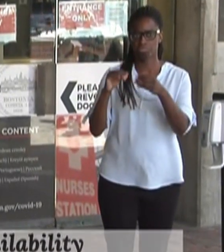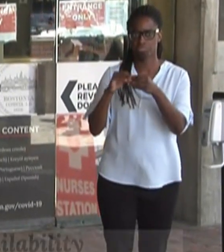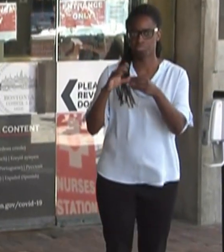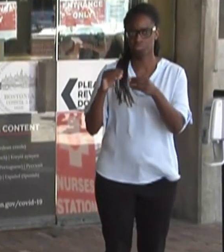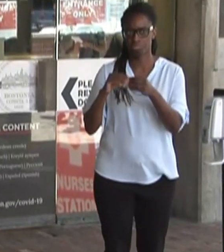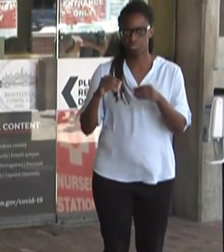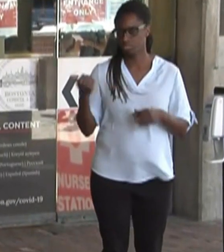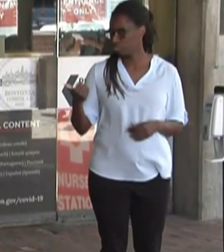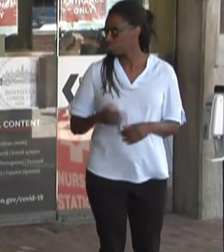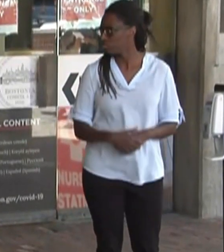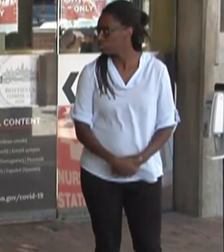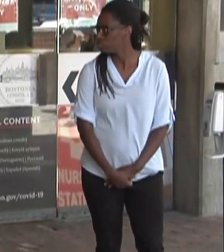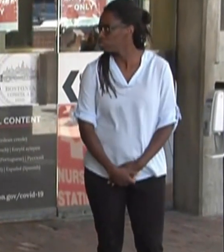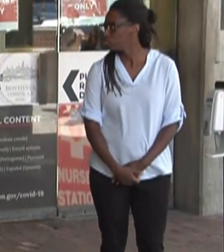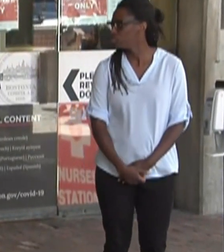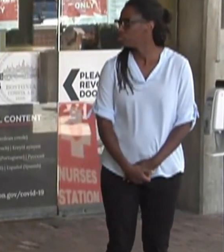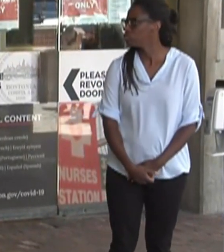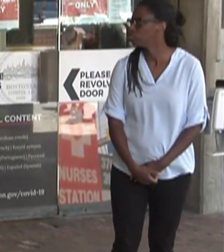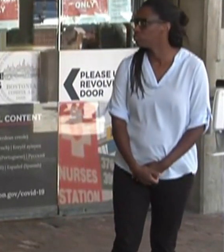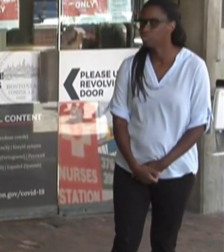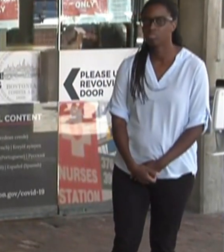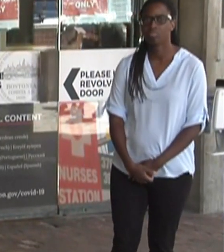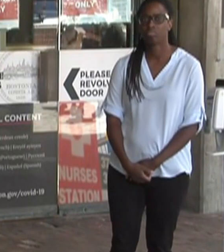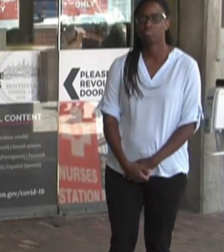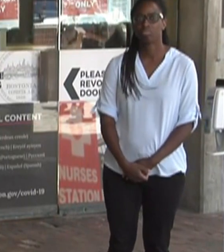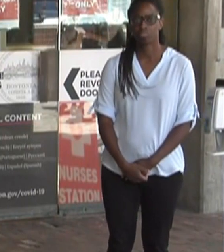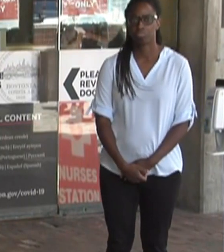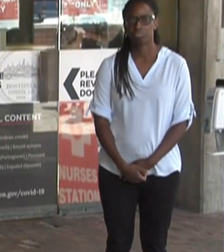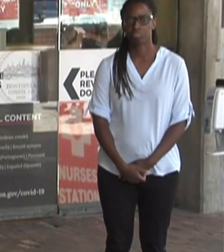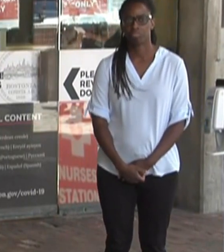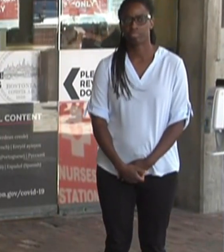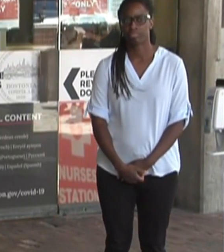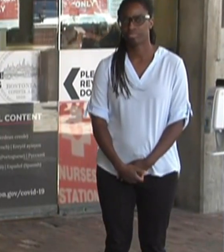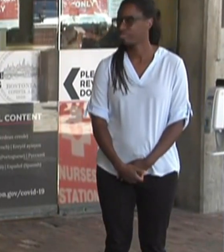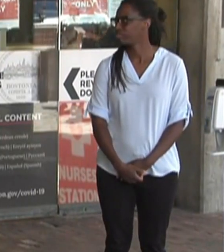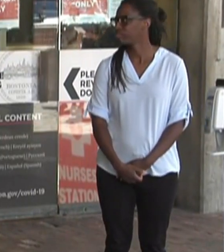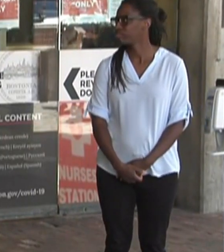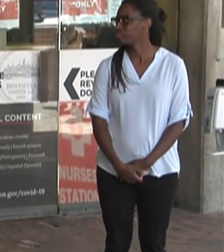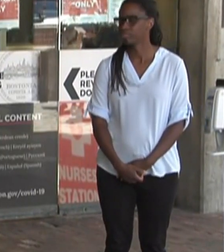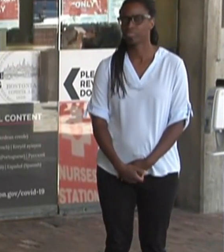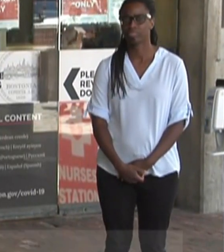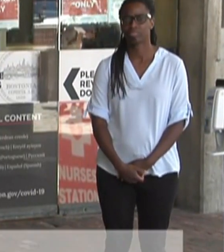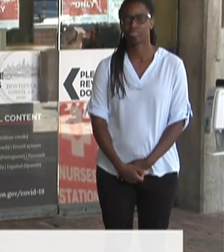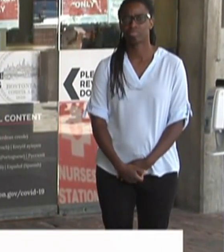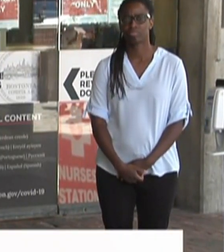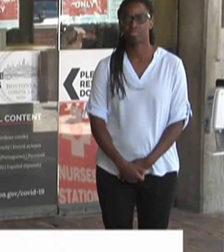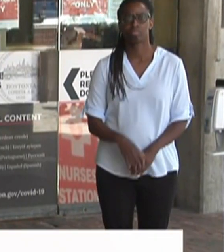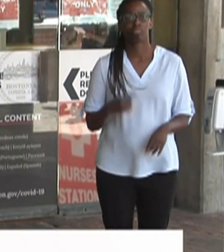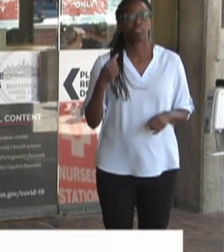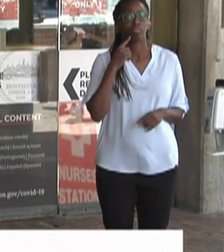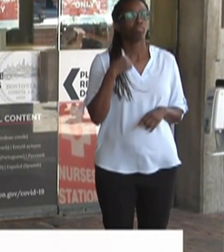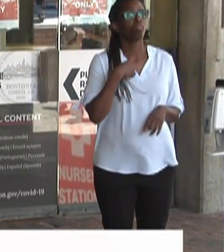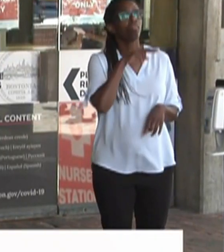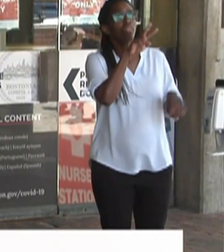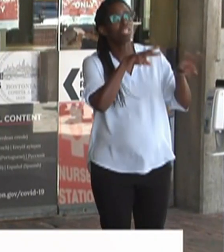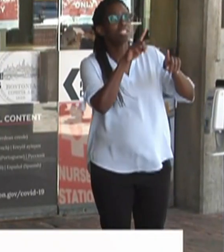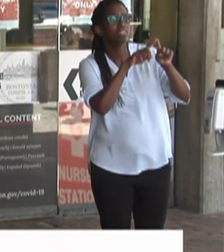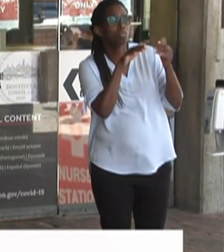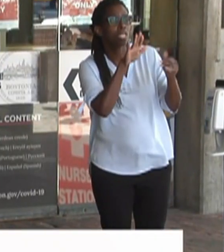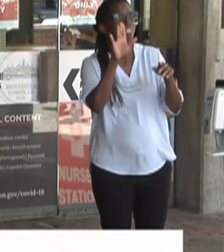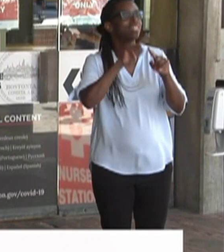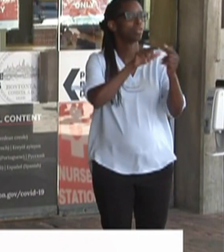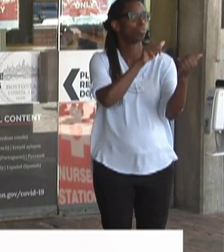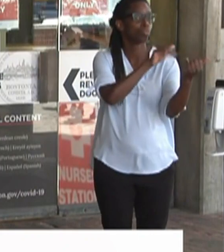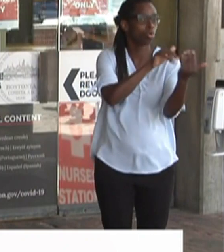Sure, Mayor. I mean, so we're looking at a multi-pronged approach in East Boston, trying to both do community outreach and engagement